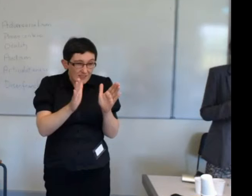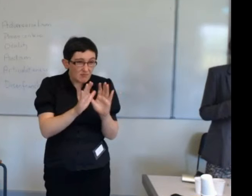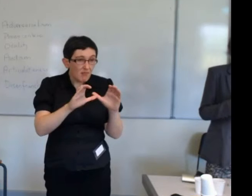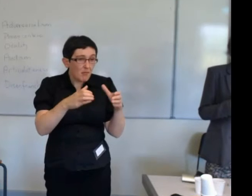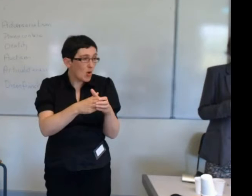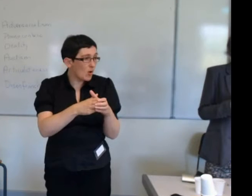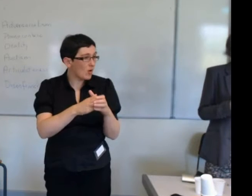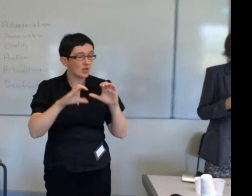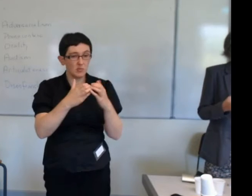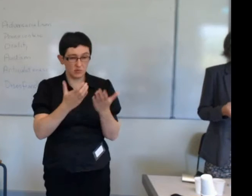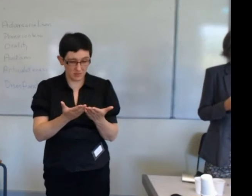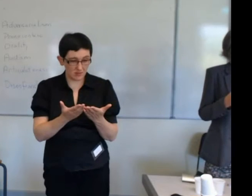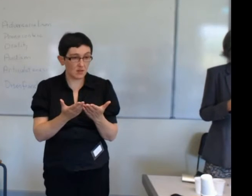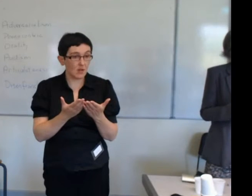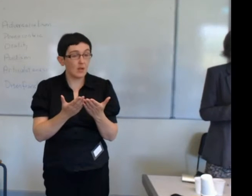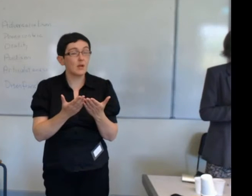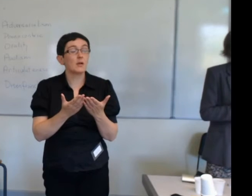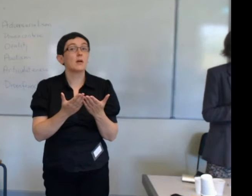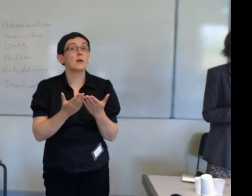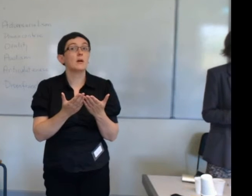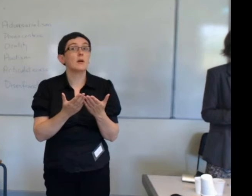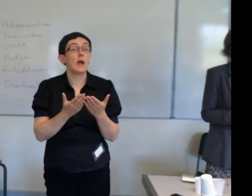communities. And the other thing that we had learned